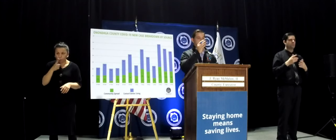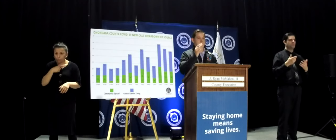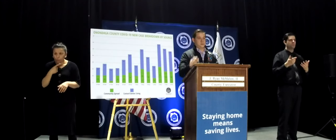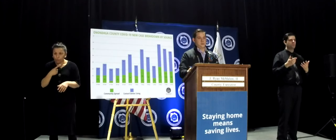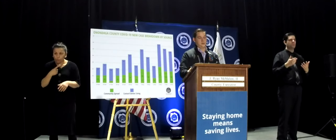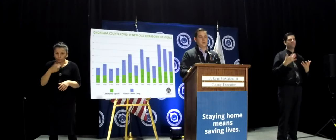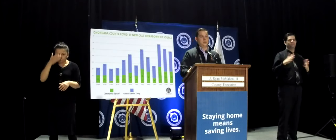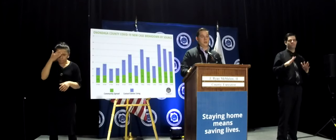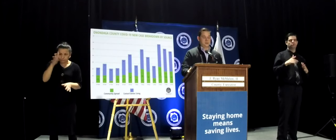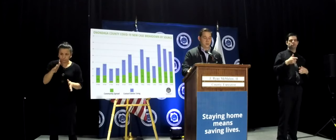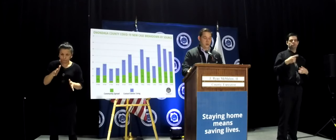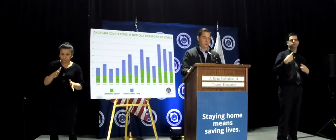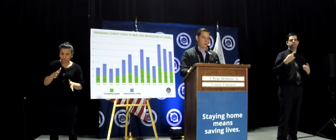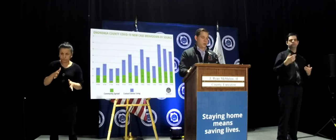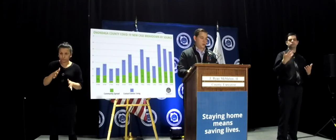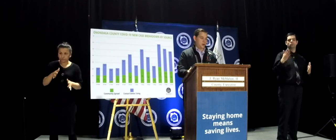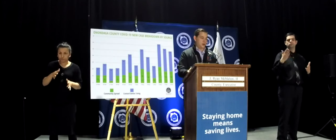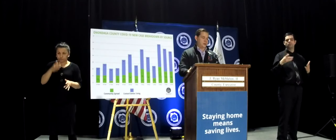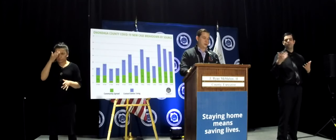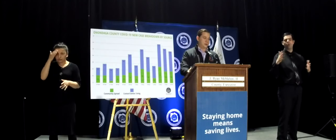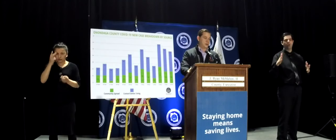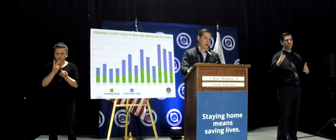just spreads. And so